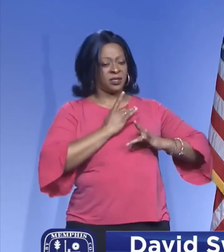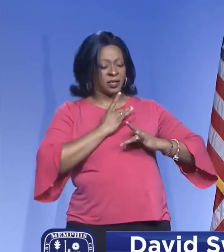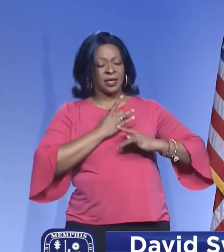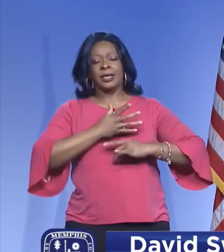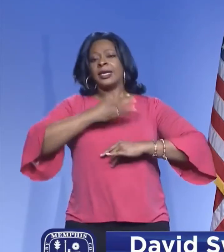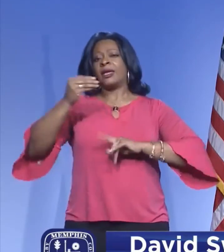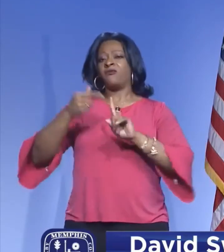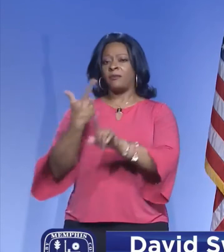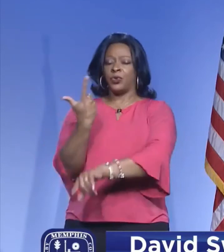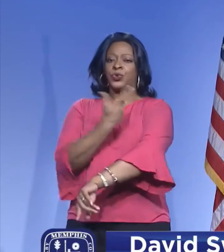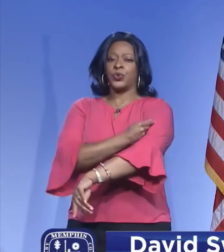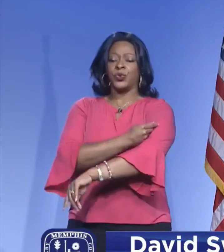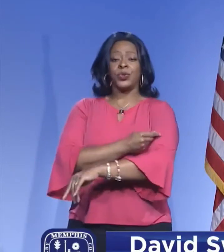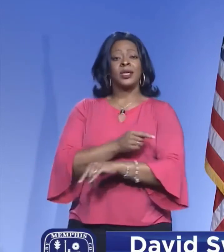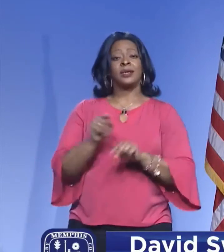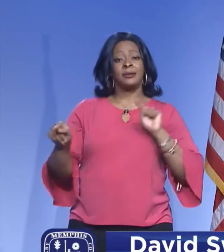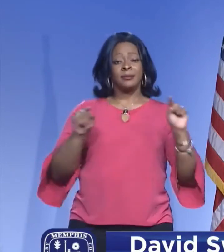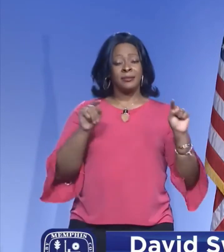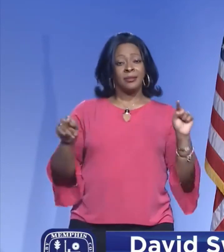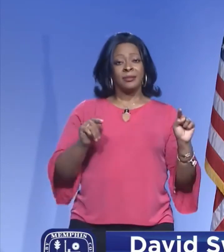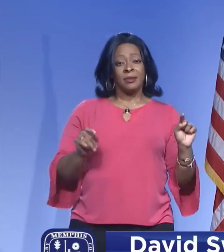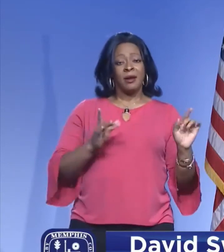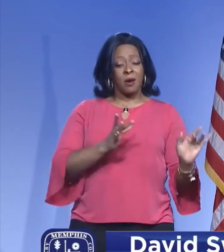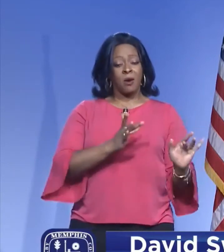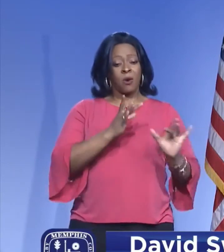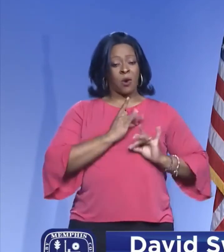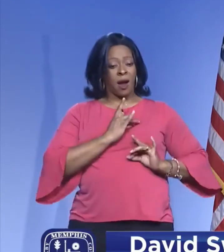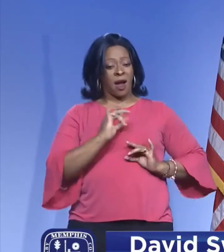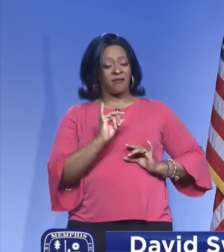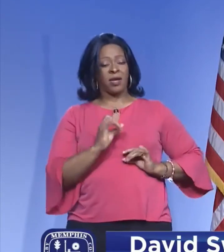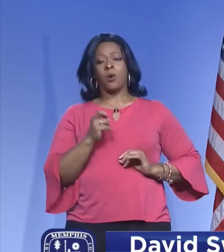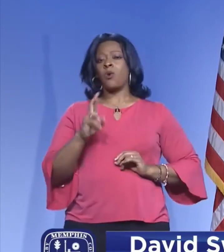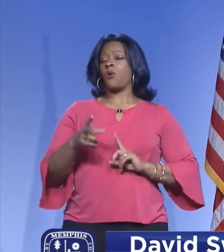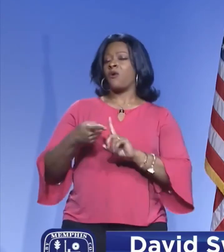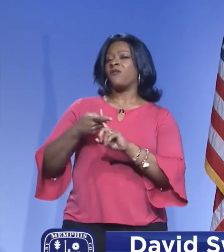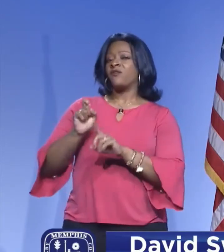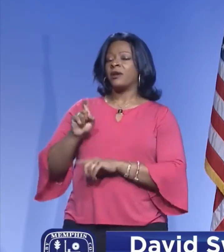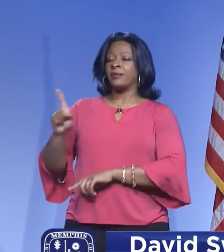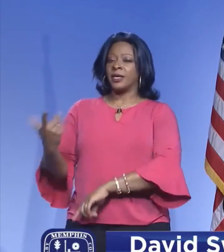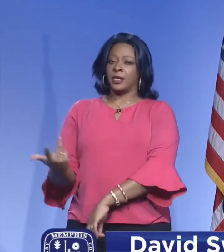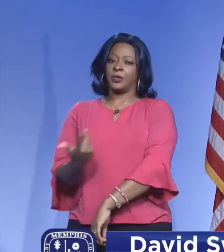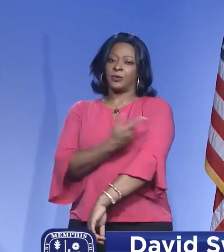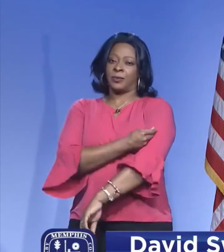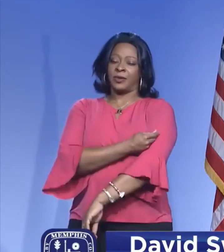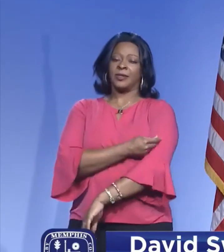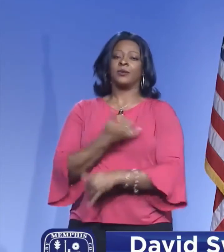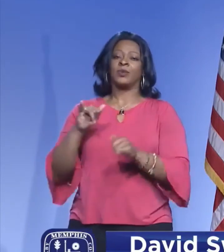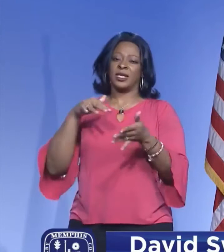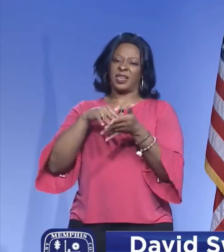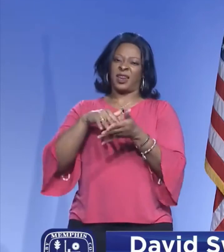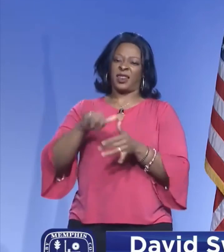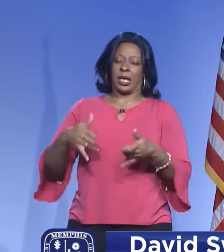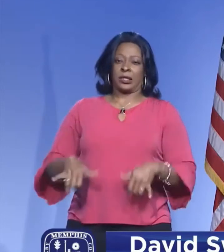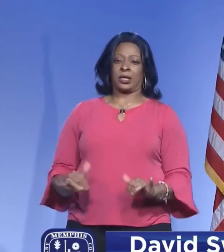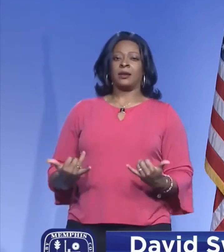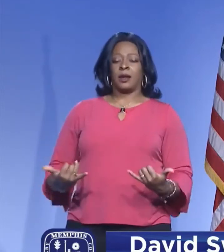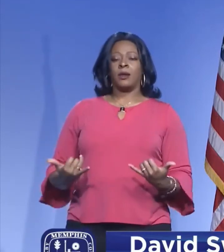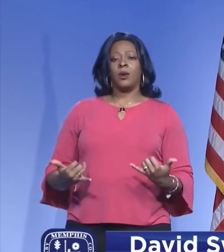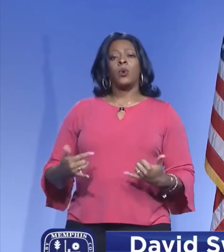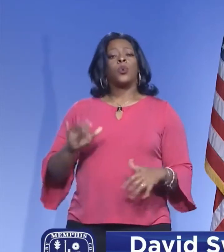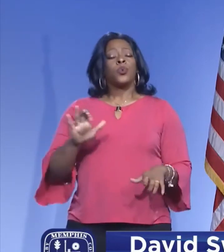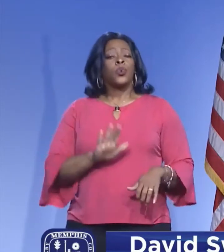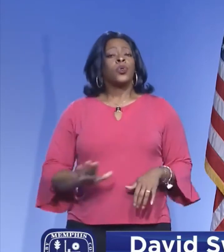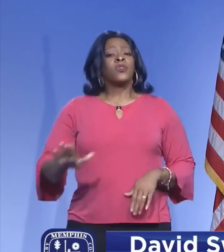distinguish whether that is naturally acquired immunity from infection or that's immunity induced by vaccine. So they do